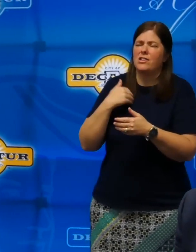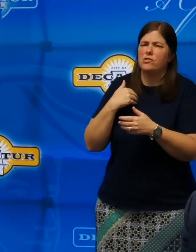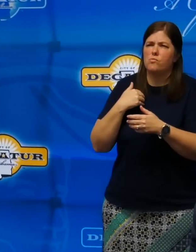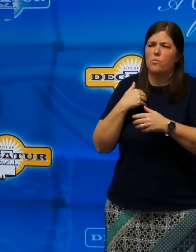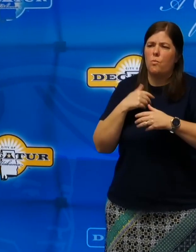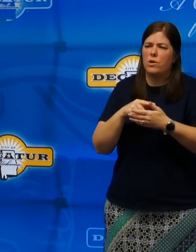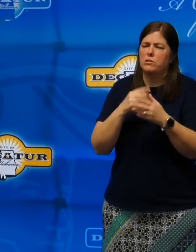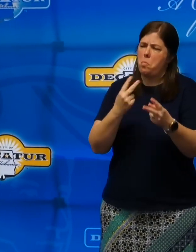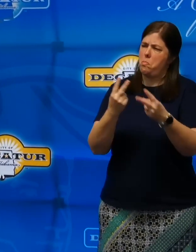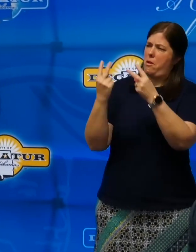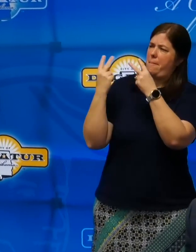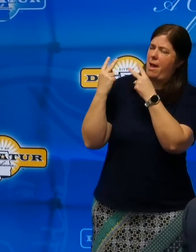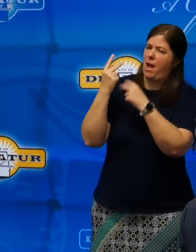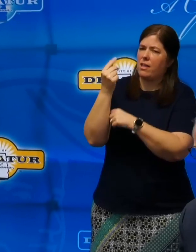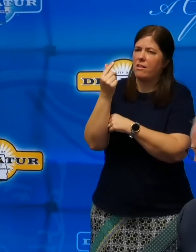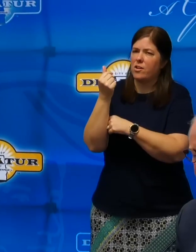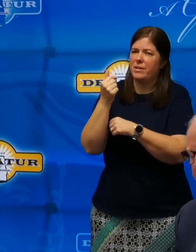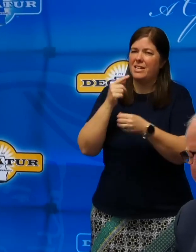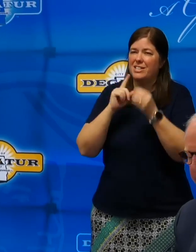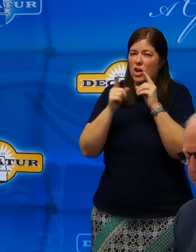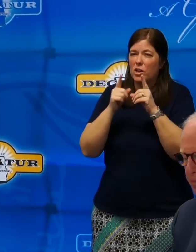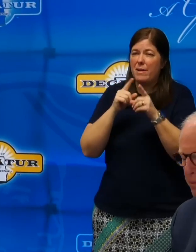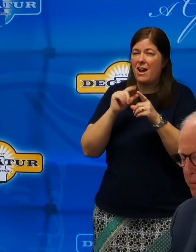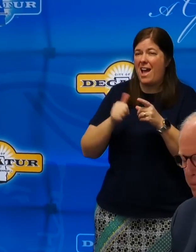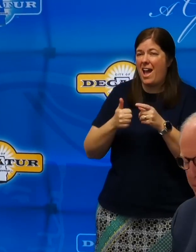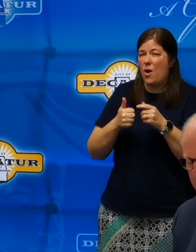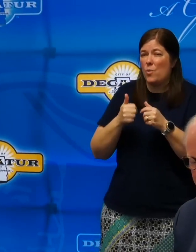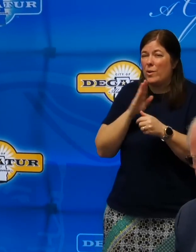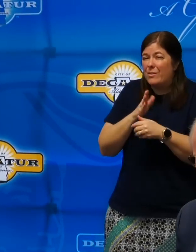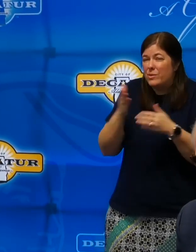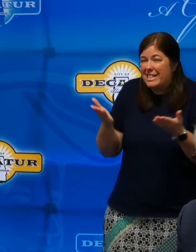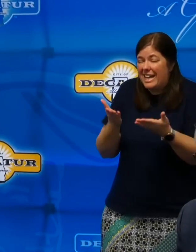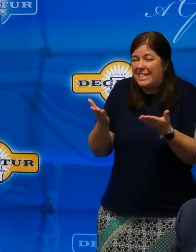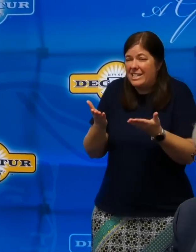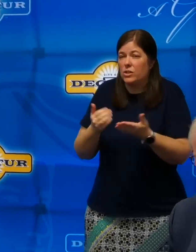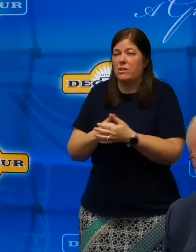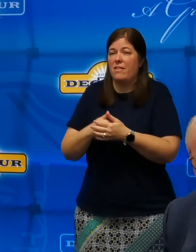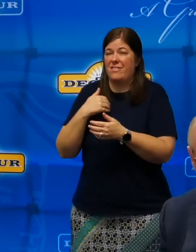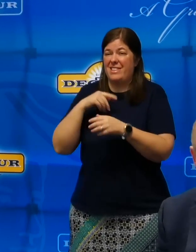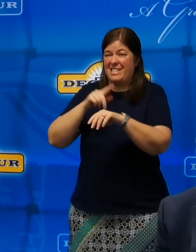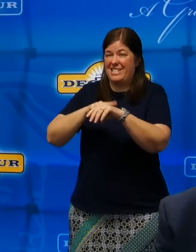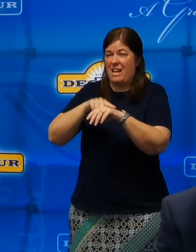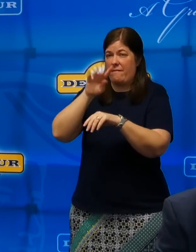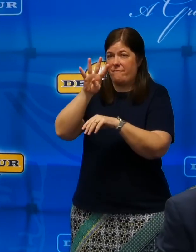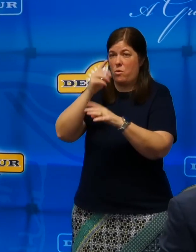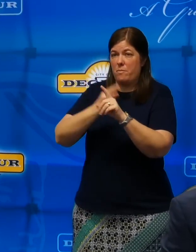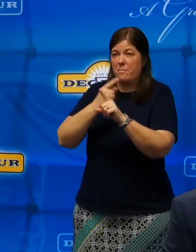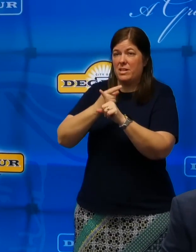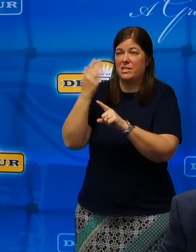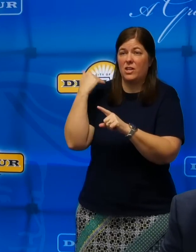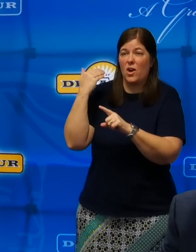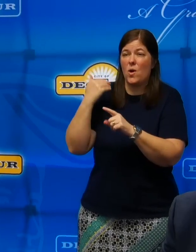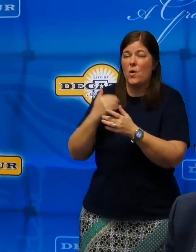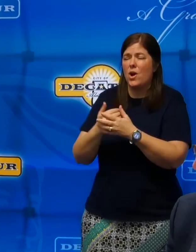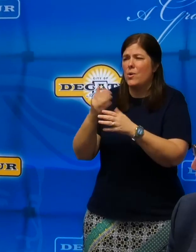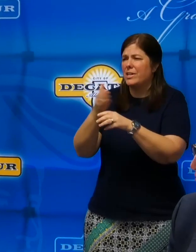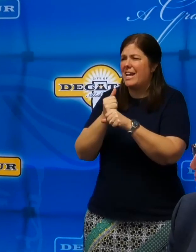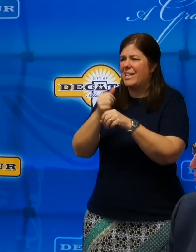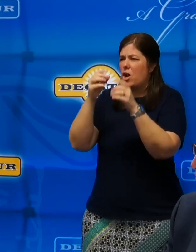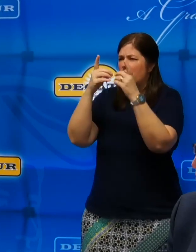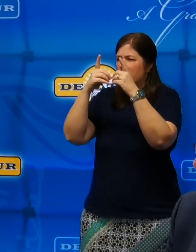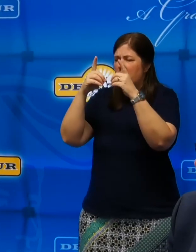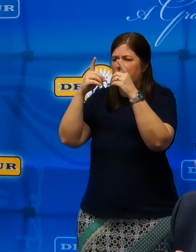little bit and talk about how we got to where we are. You know, this time 4 months ago, most of us were taking down our Christmas decorations